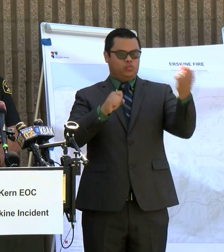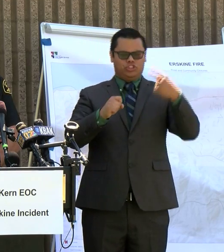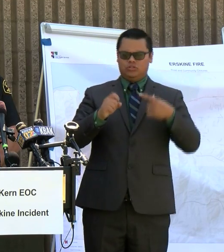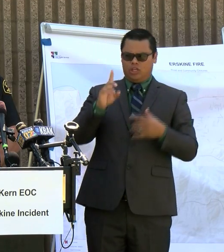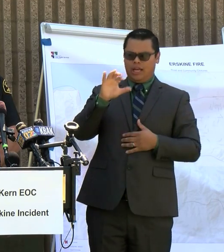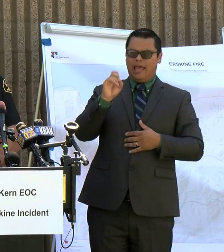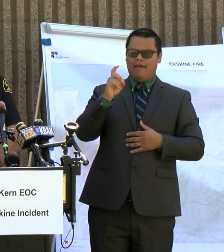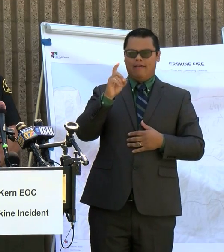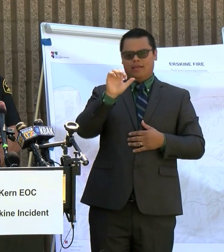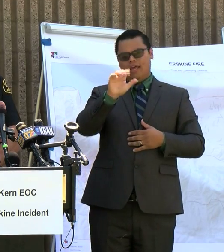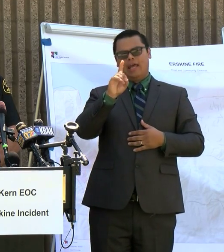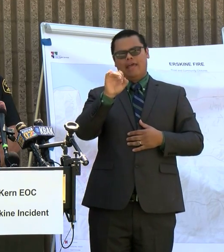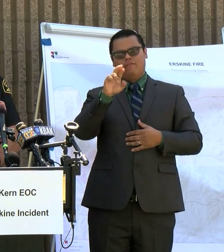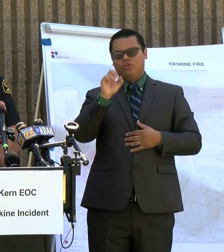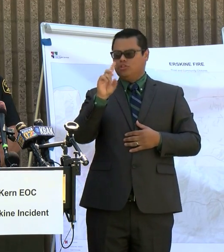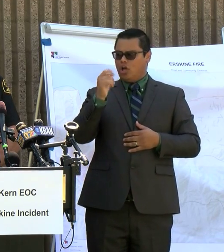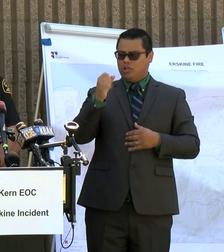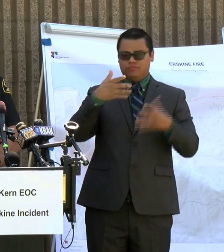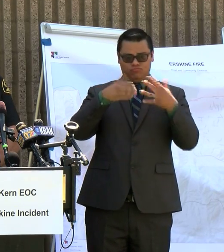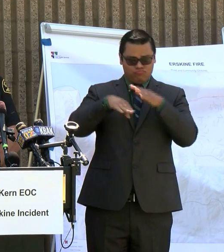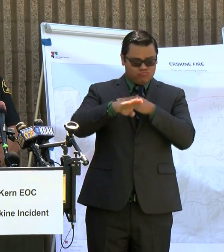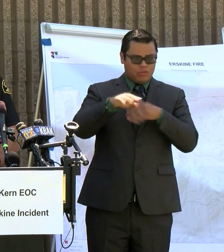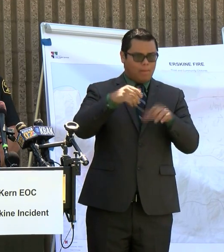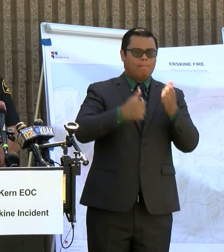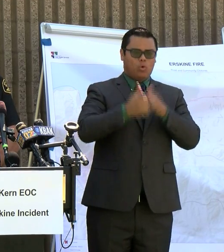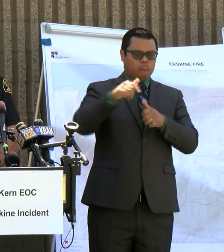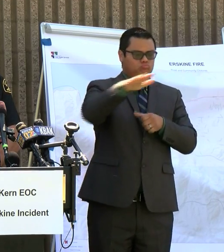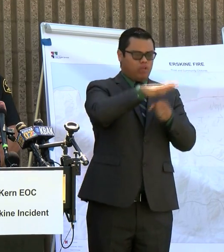They are coming to